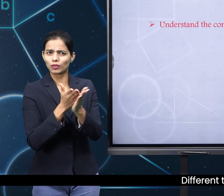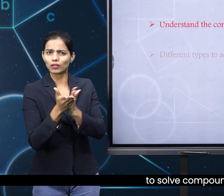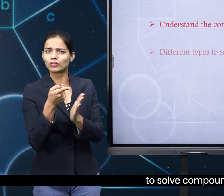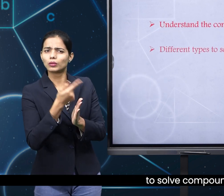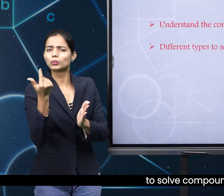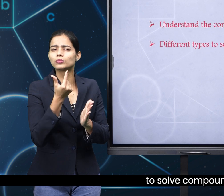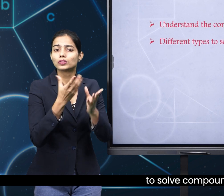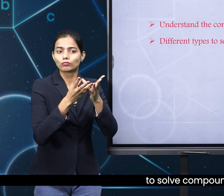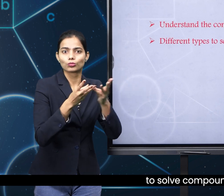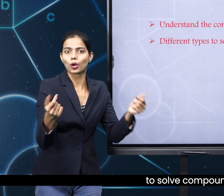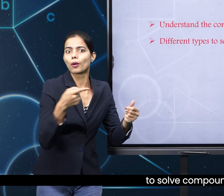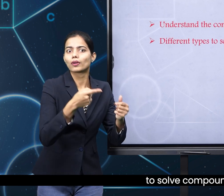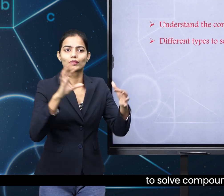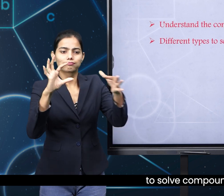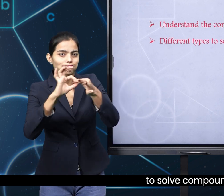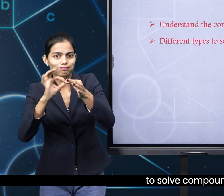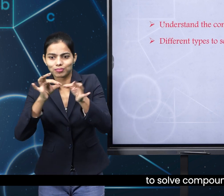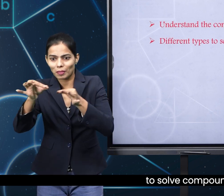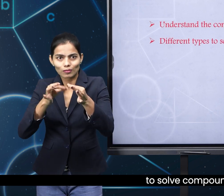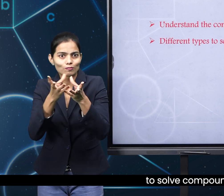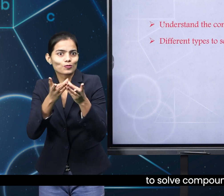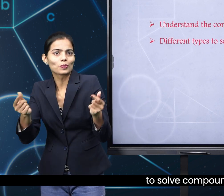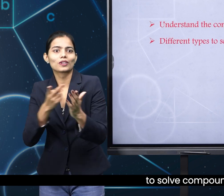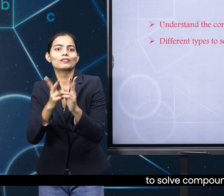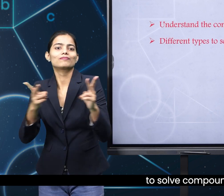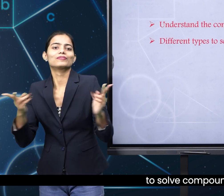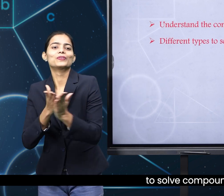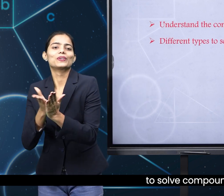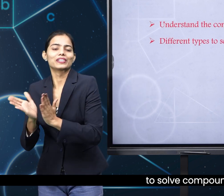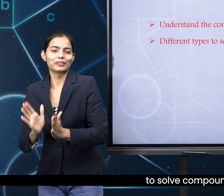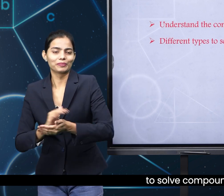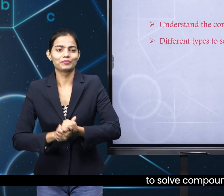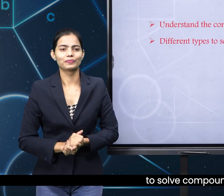Different types to solve compound proportion.